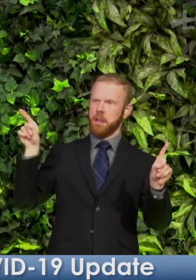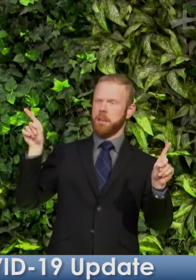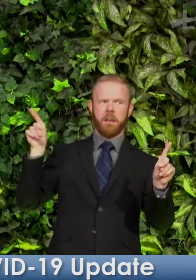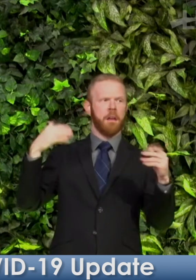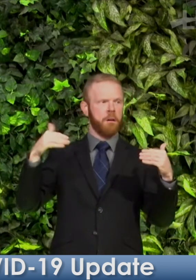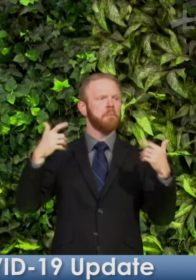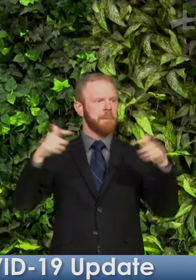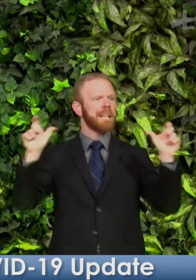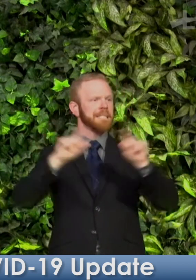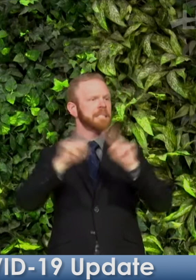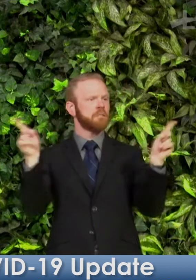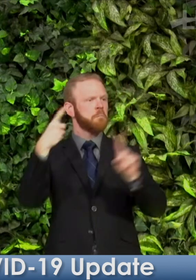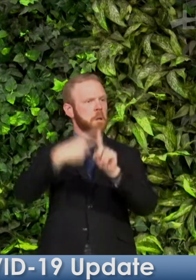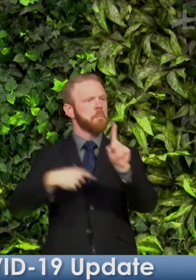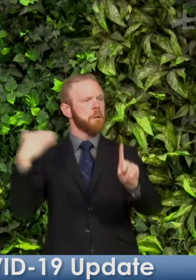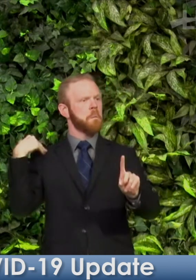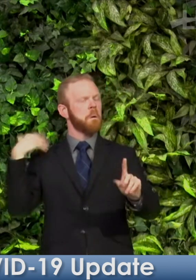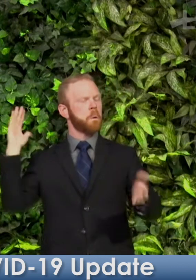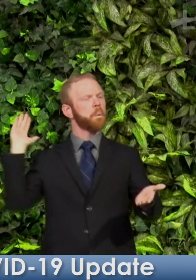ago today. A month ago today, we were